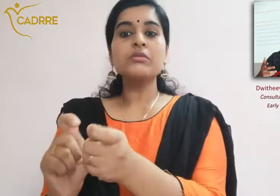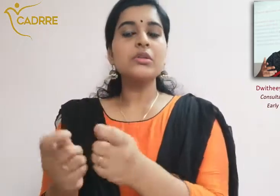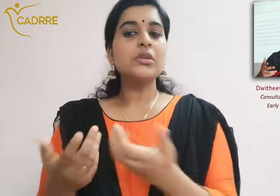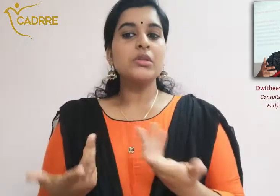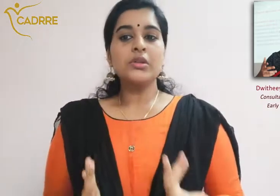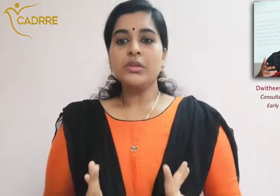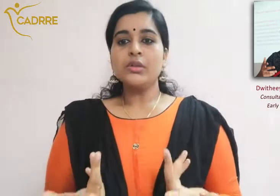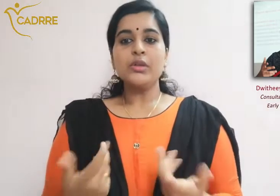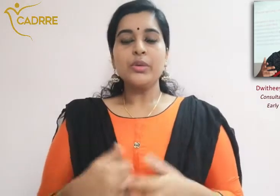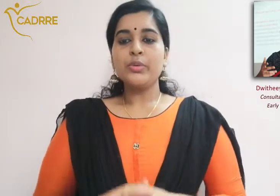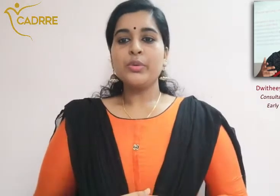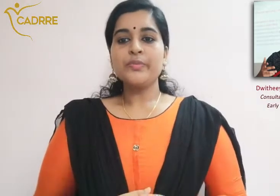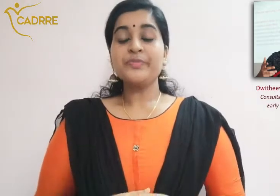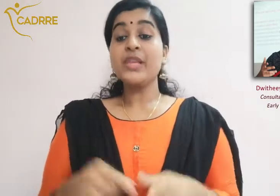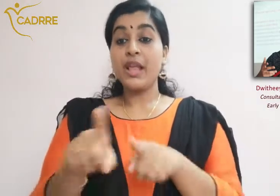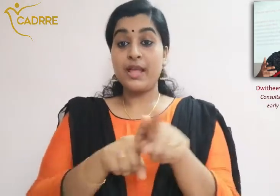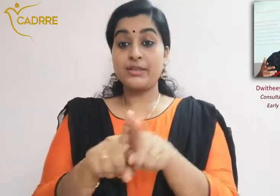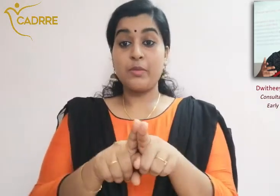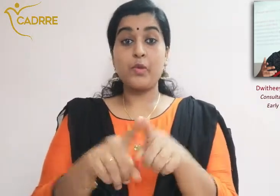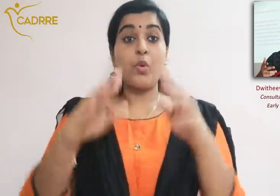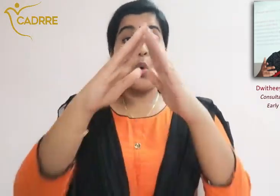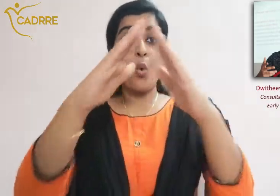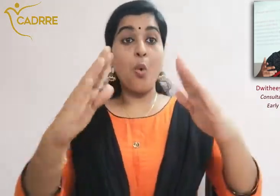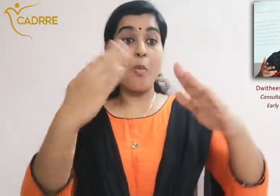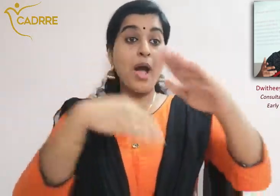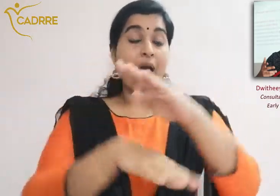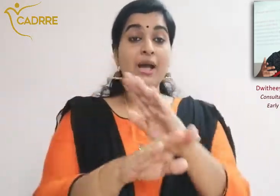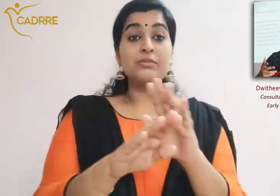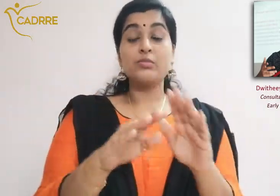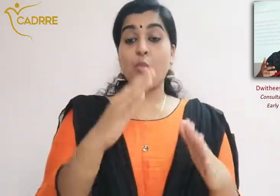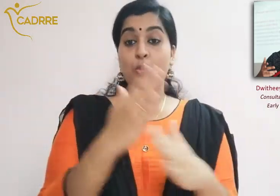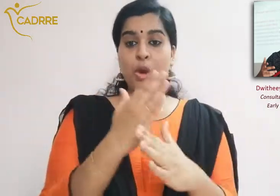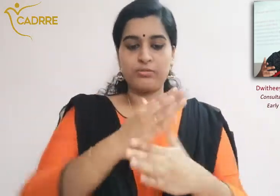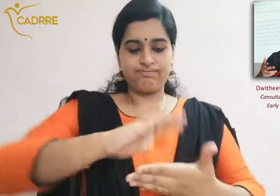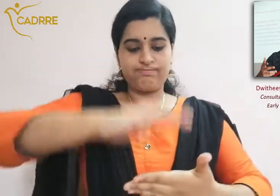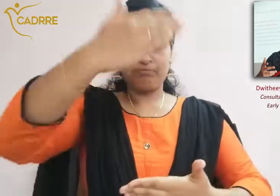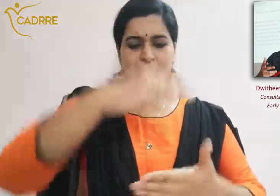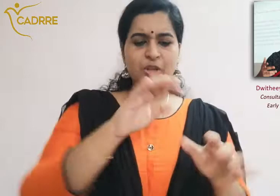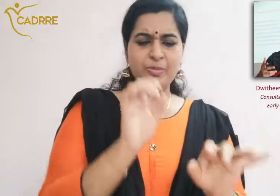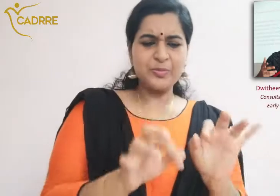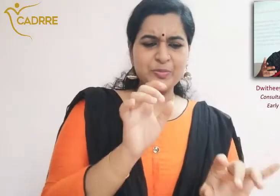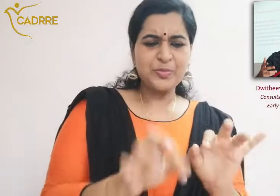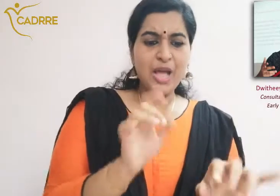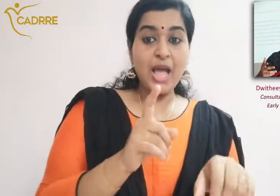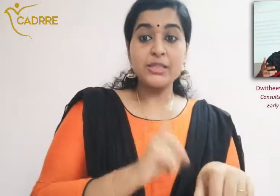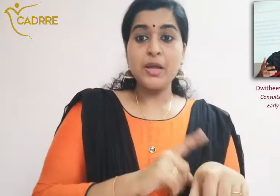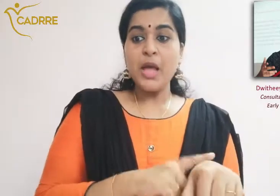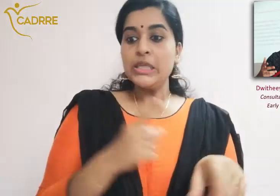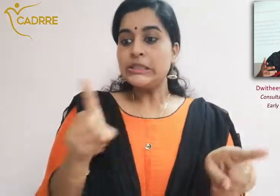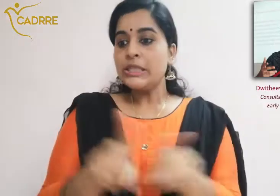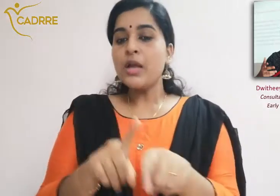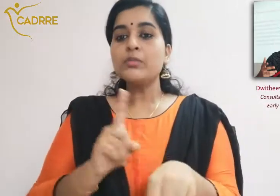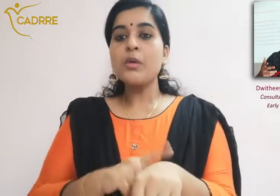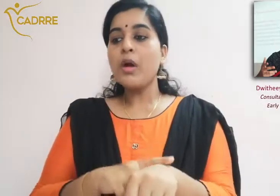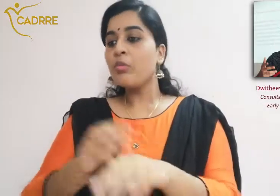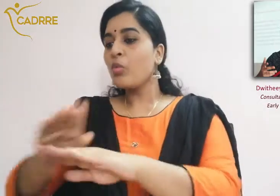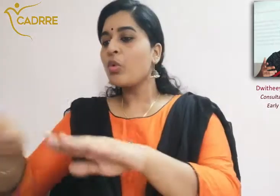actually. For those who work from home, you might have so many things going